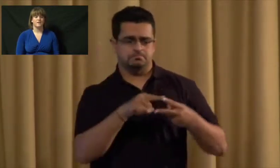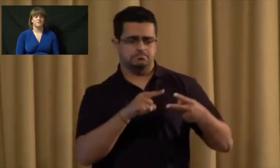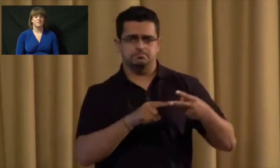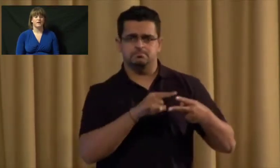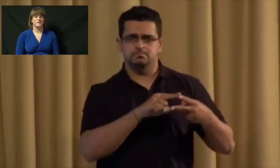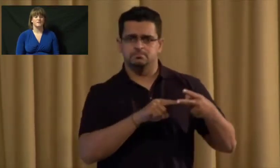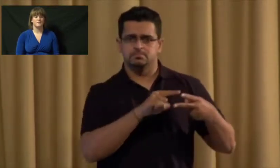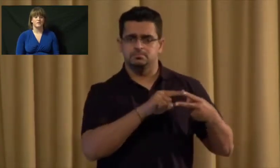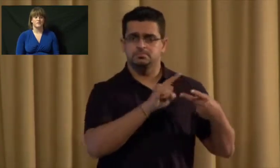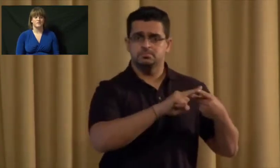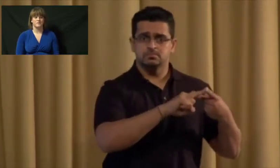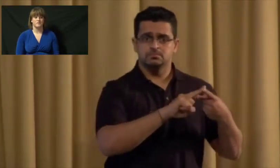called peer-to-peer.